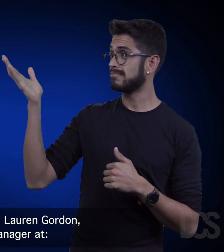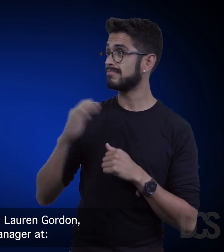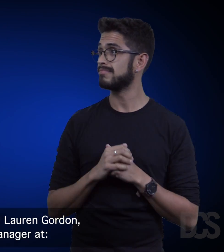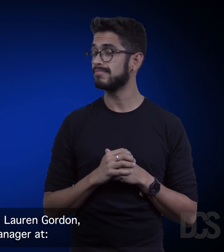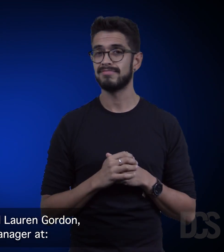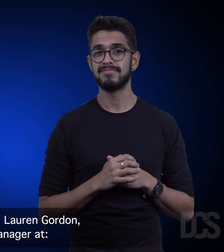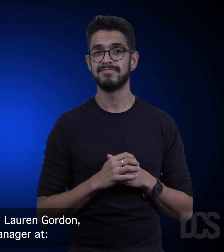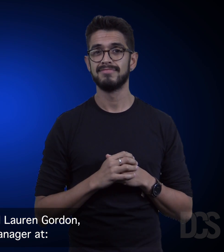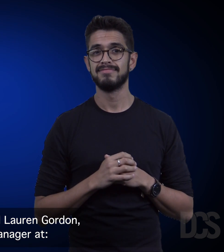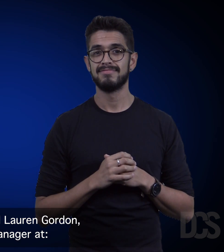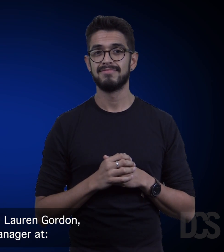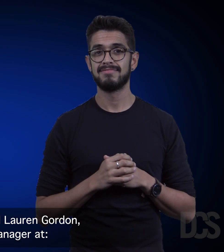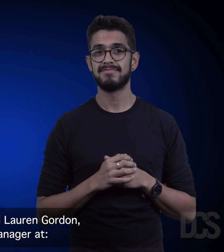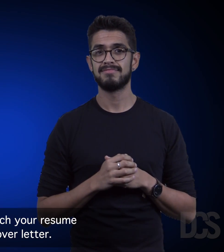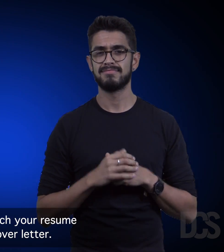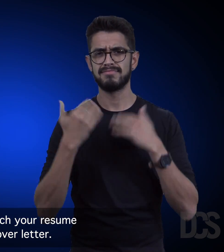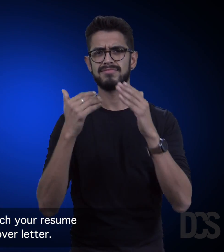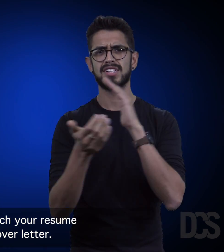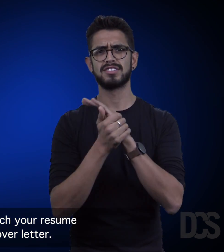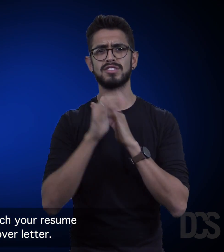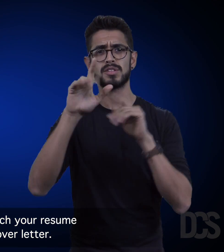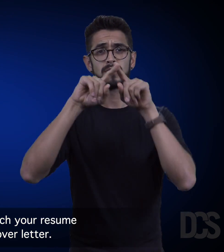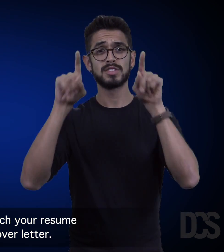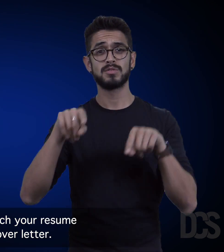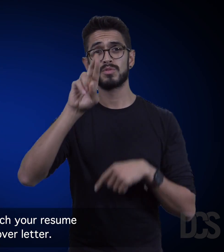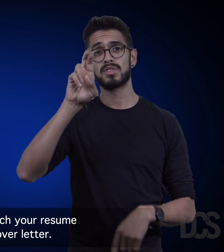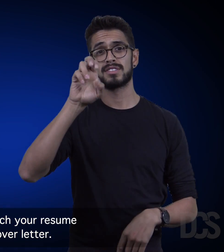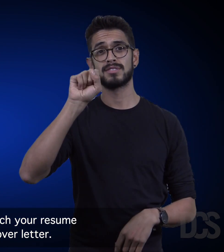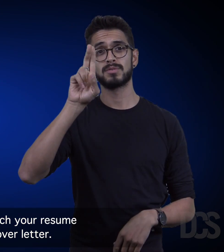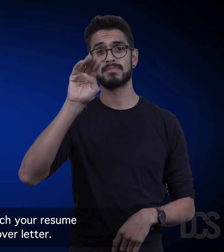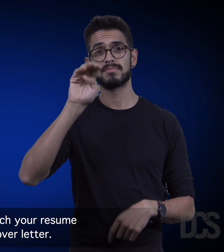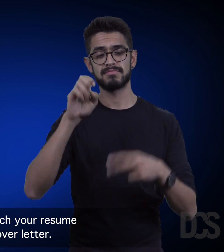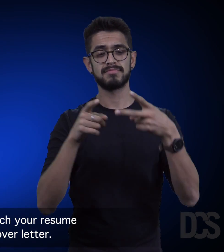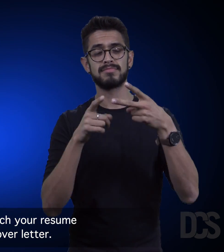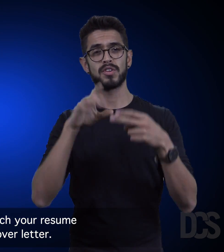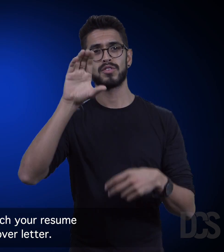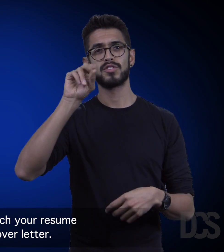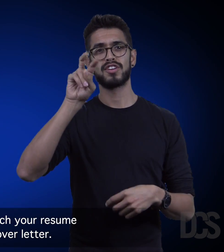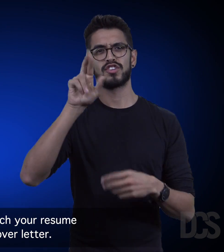dcsofsd.org. Please attach your resume and cover letter.